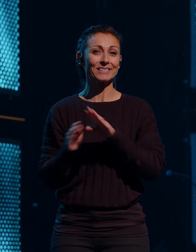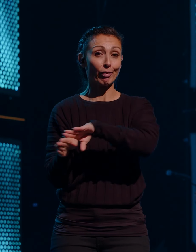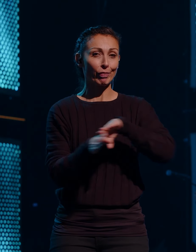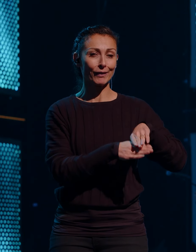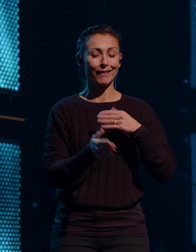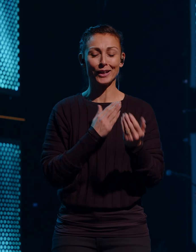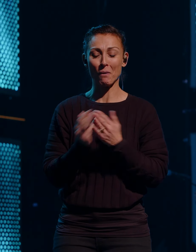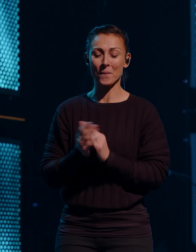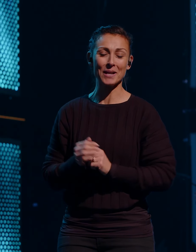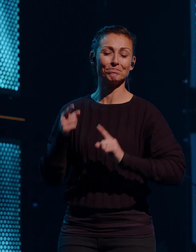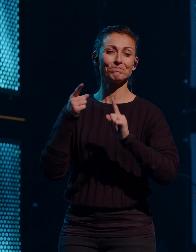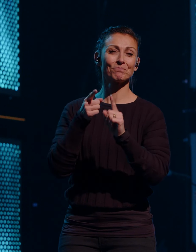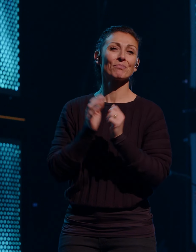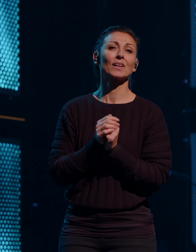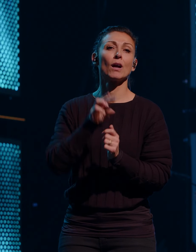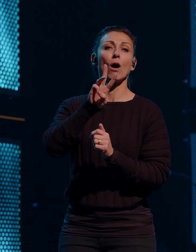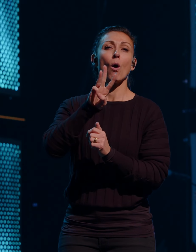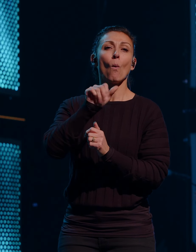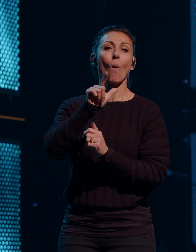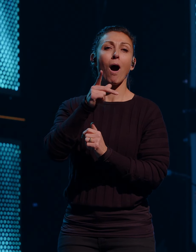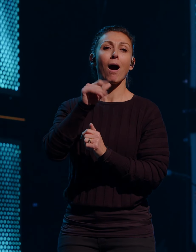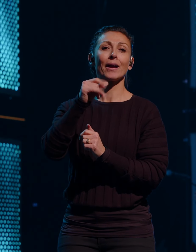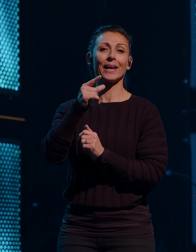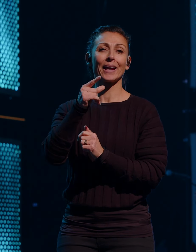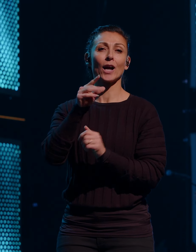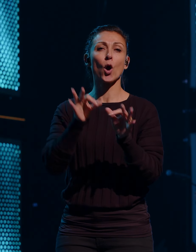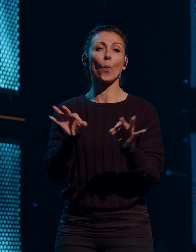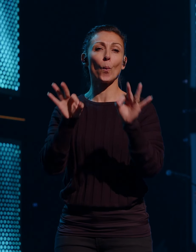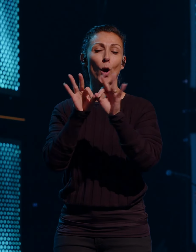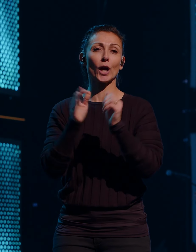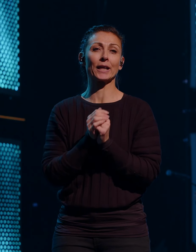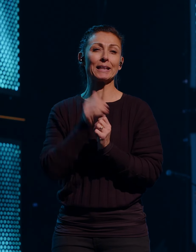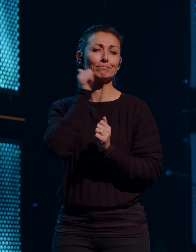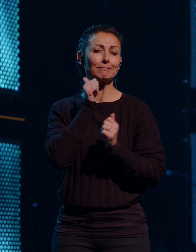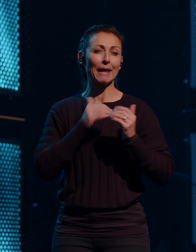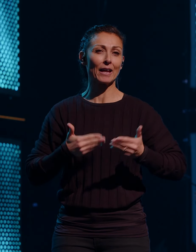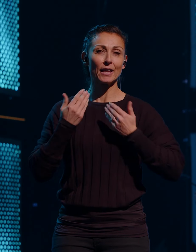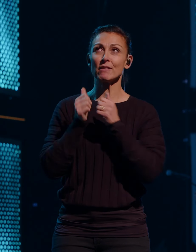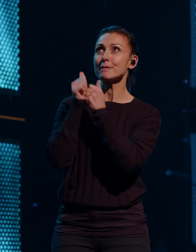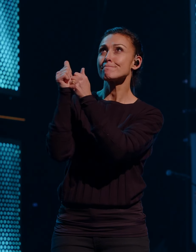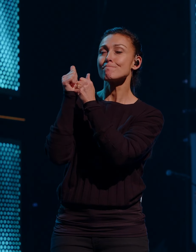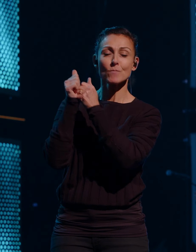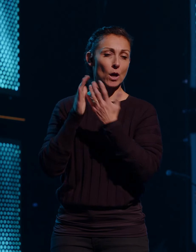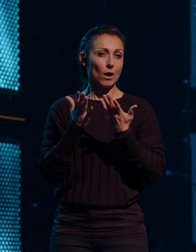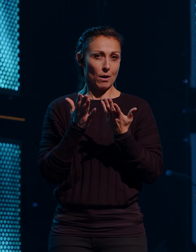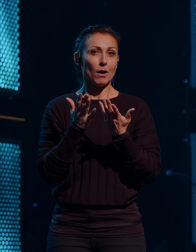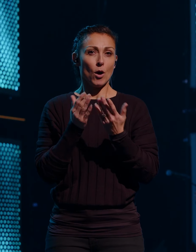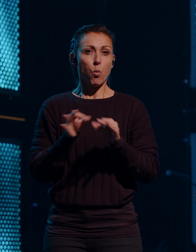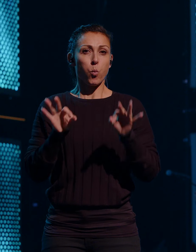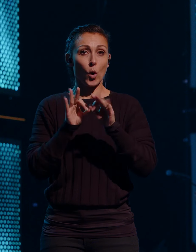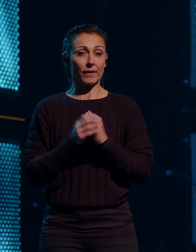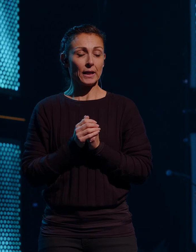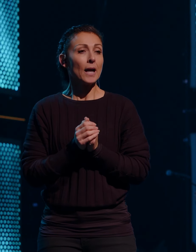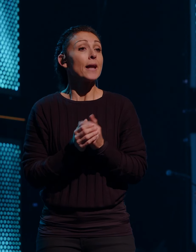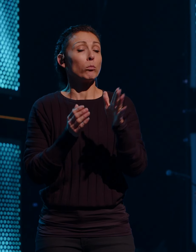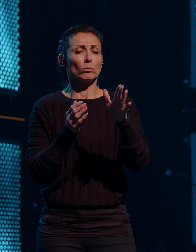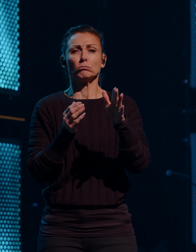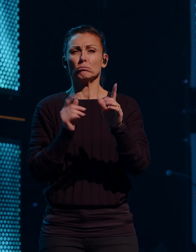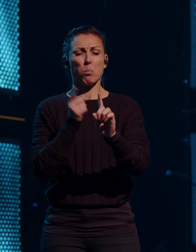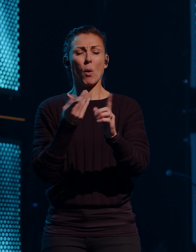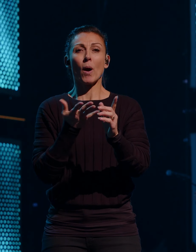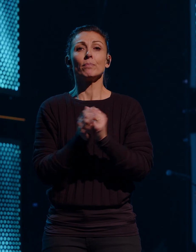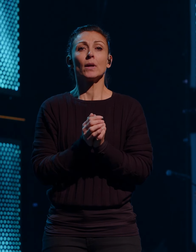worthy comes with worthy outcomes. Walking worthy, as you think about it, should I walk worthy of the gospel of Jesus Christ? Should I take that